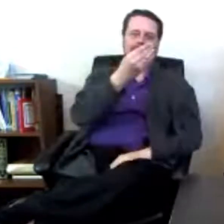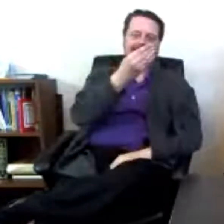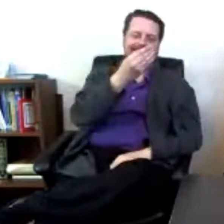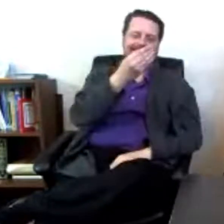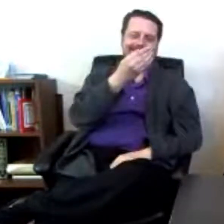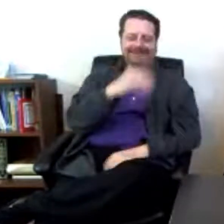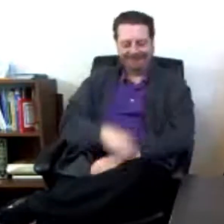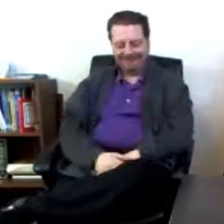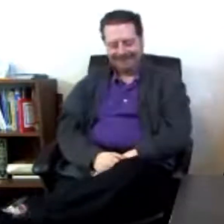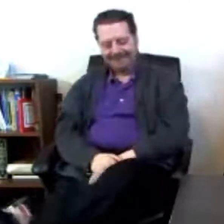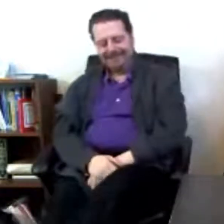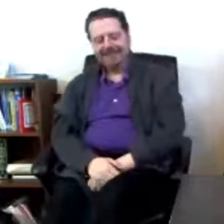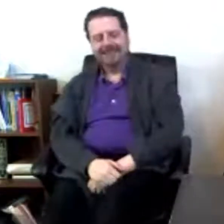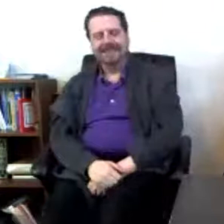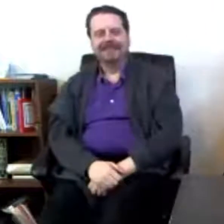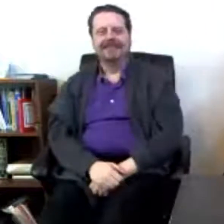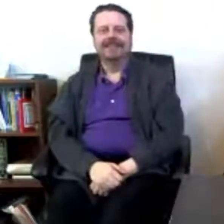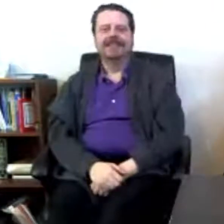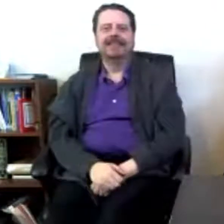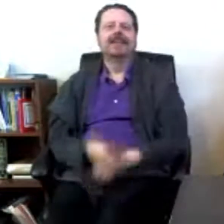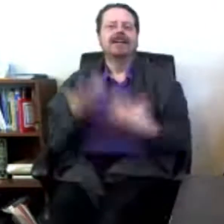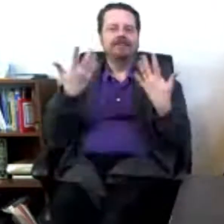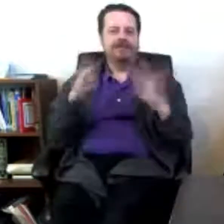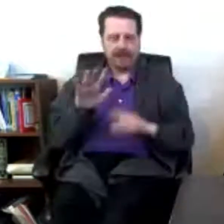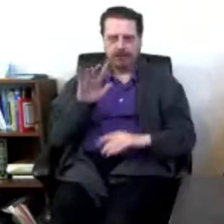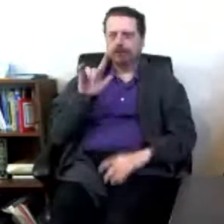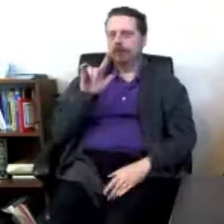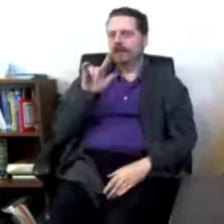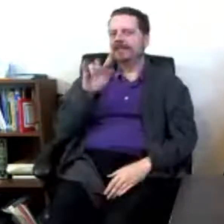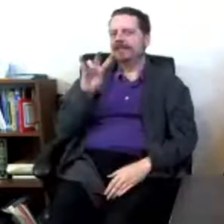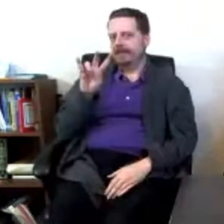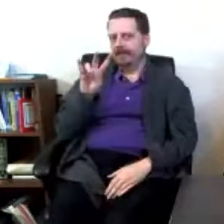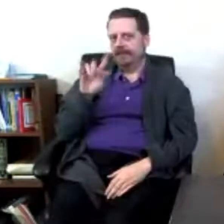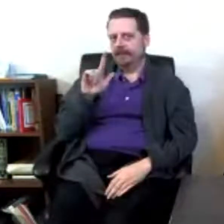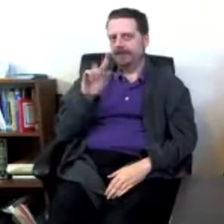from surah number 48. So we finished 27.